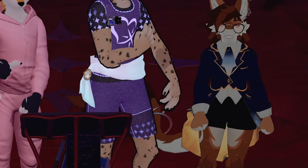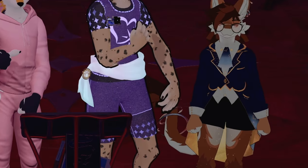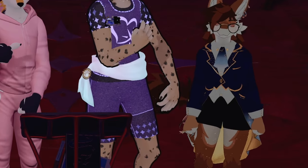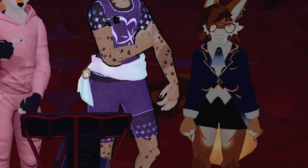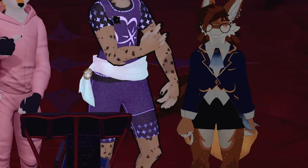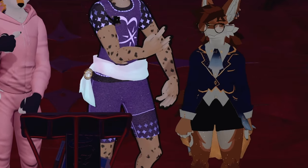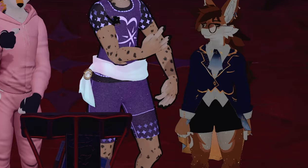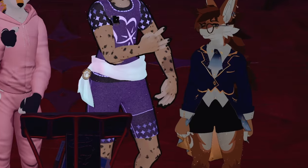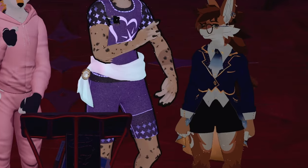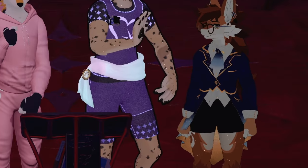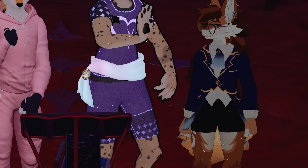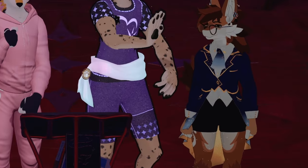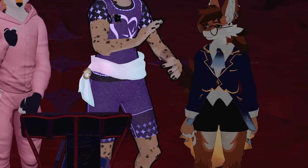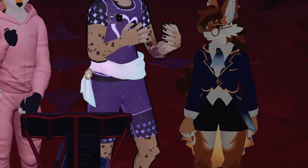All right.